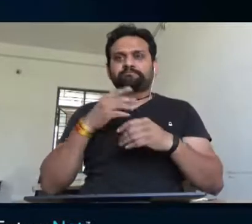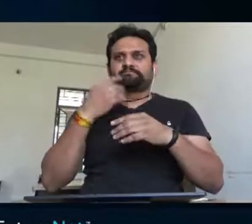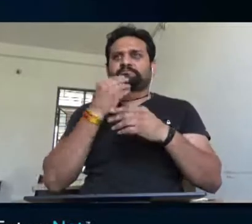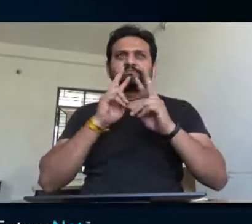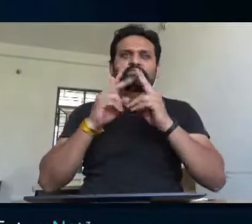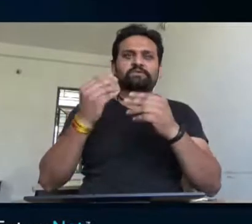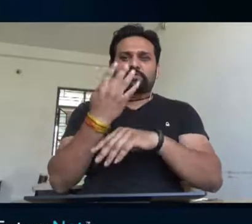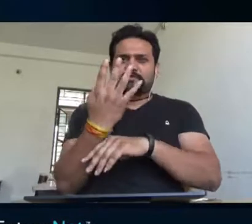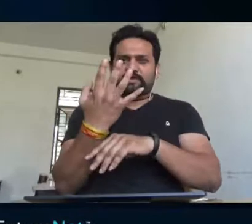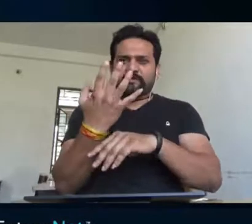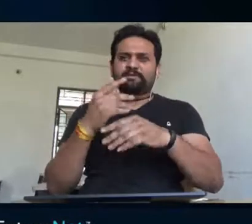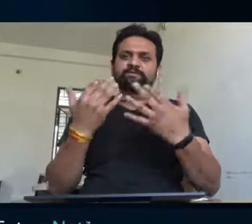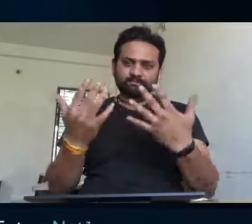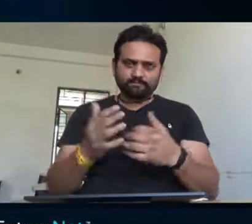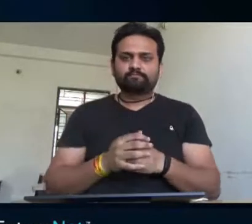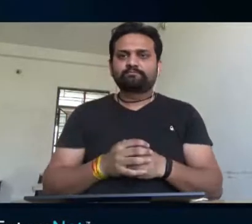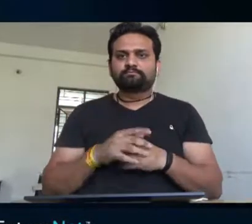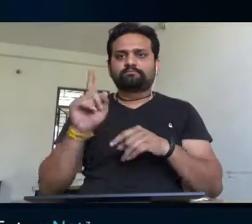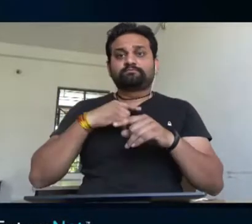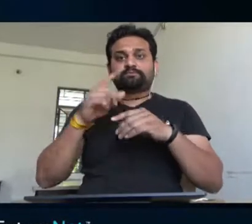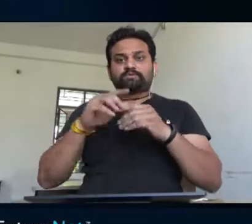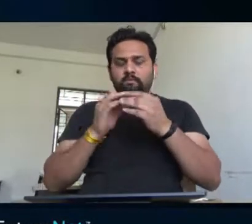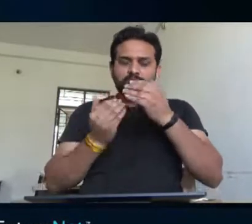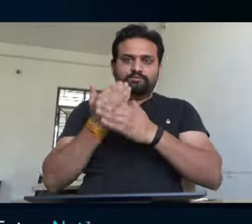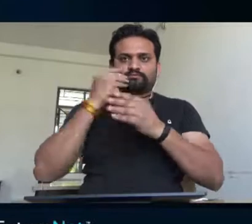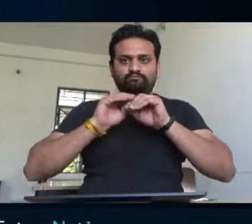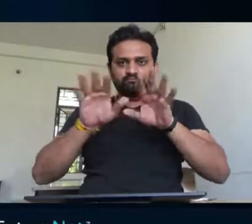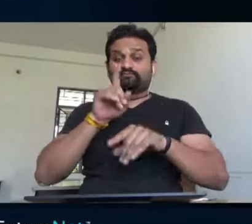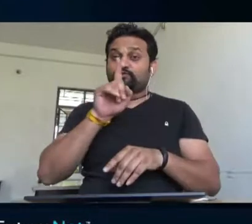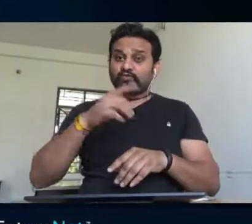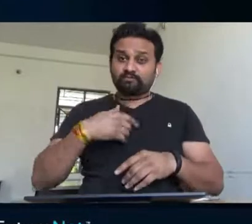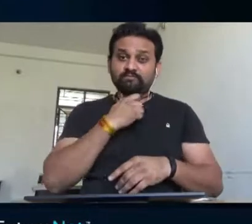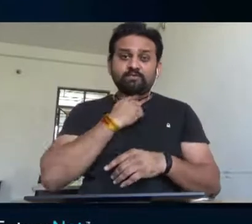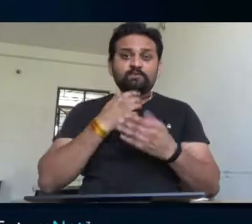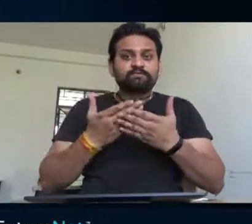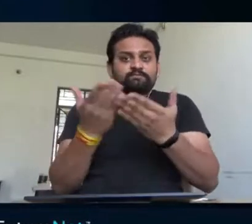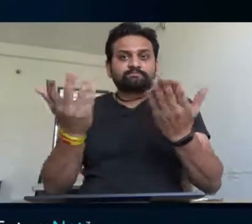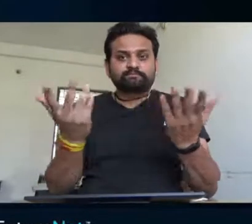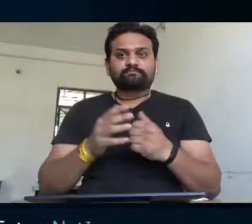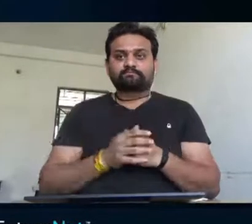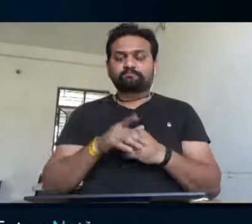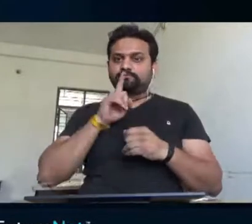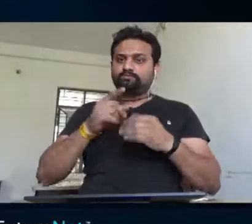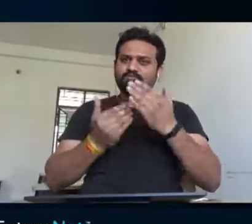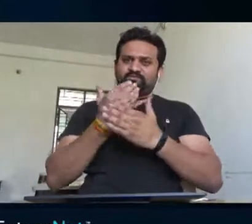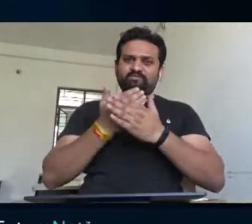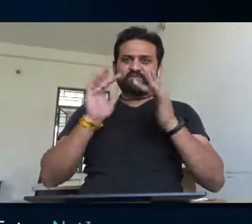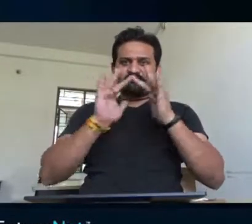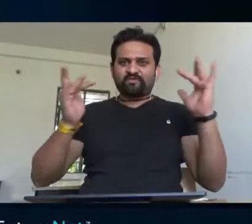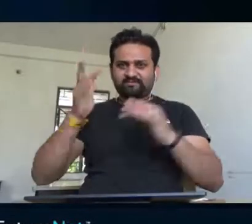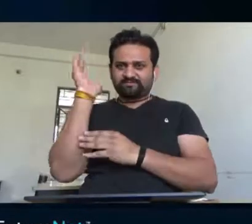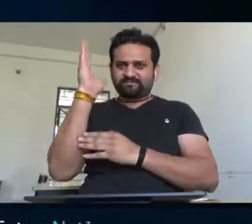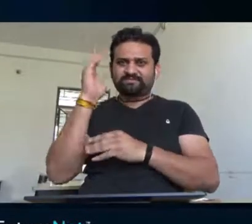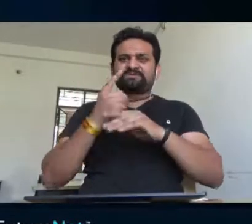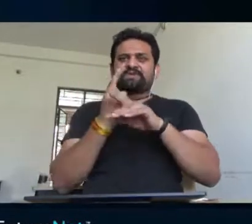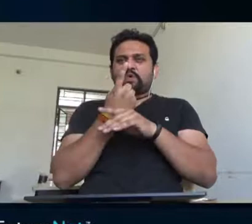45 minutes. And then you have a very good update. And promise from my side, because we had these updates webinars not for a